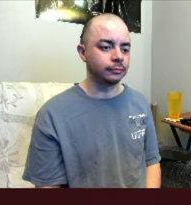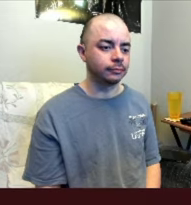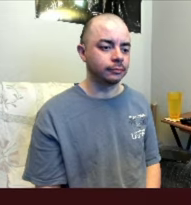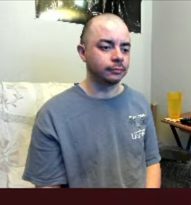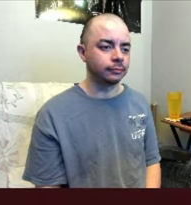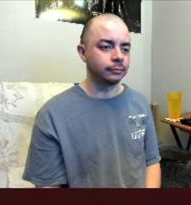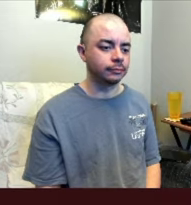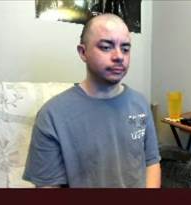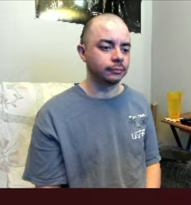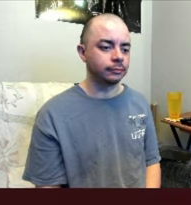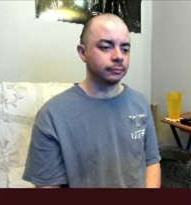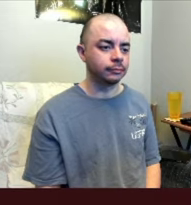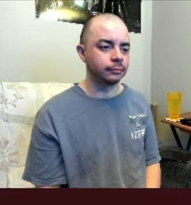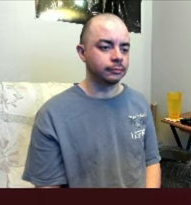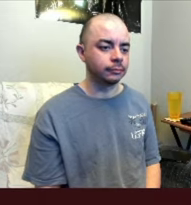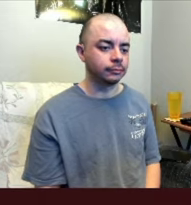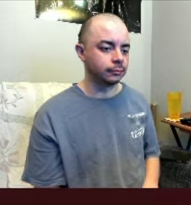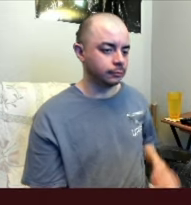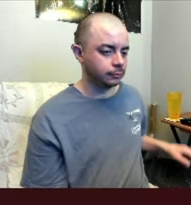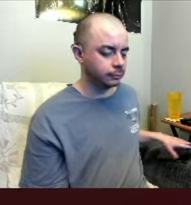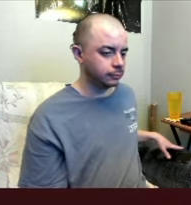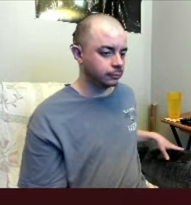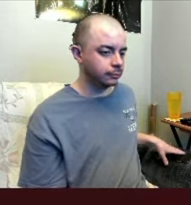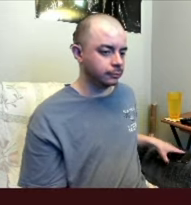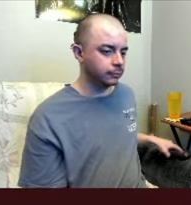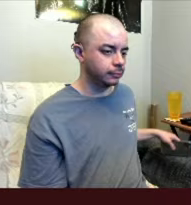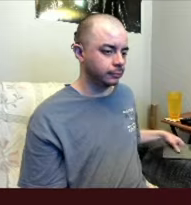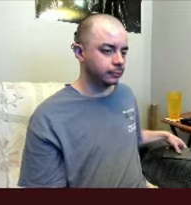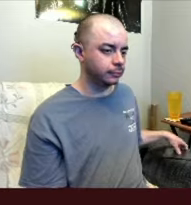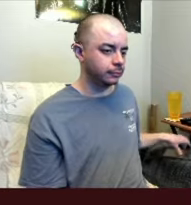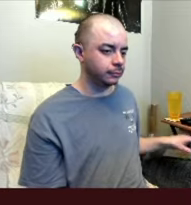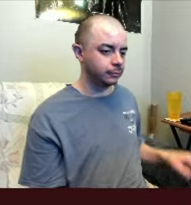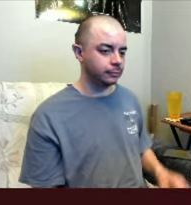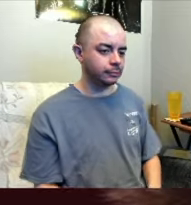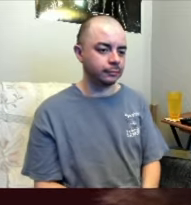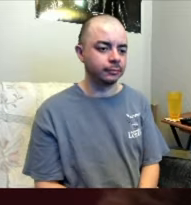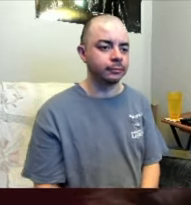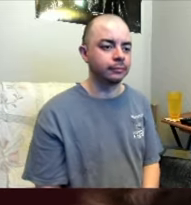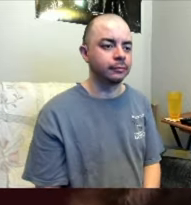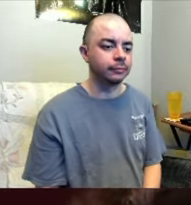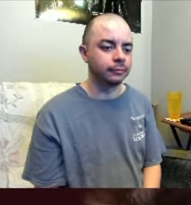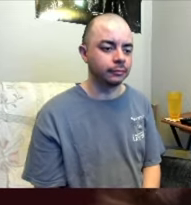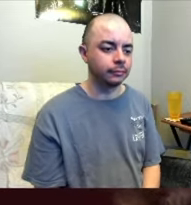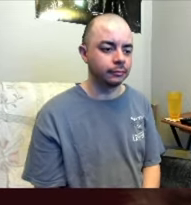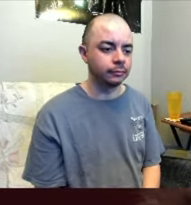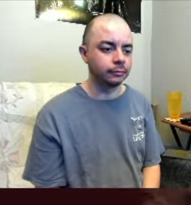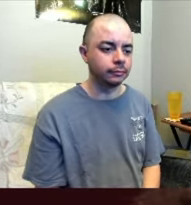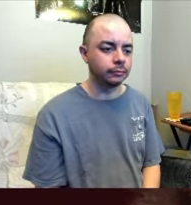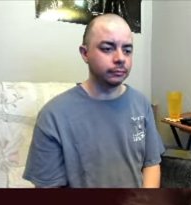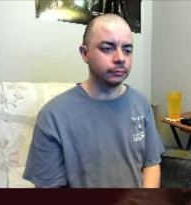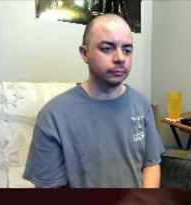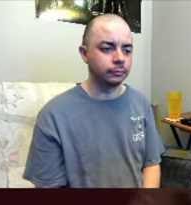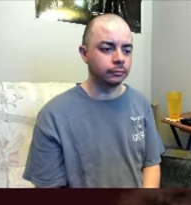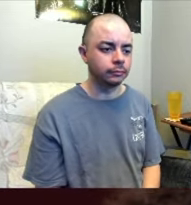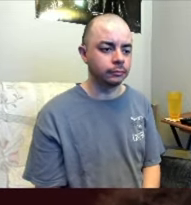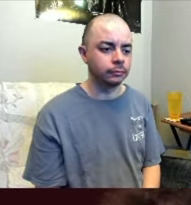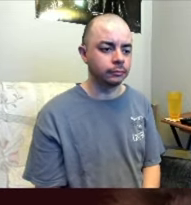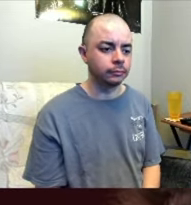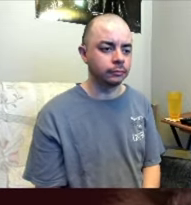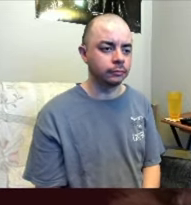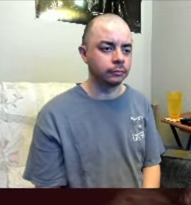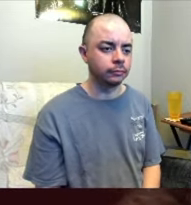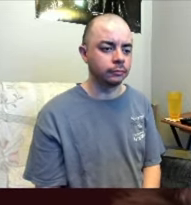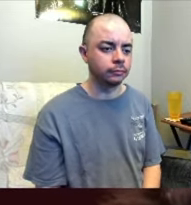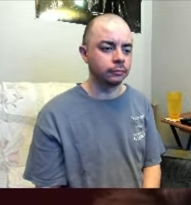I've heard a lot of people say, why make a sequel to The Last of Us? I didn't even hear the full pitch of the game, but just like the outline